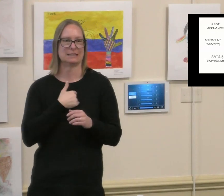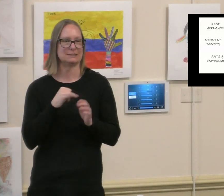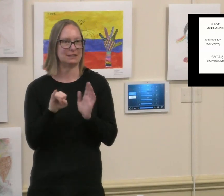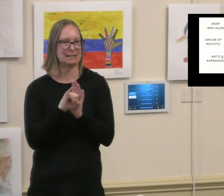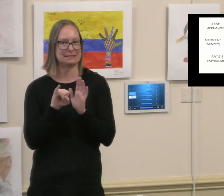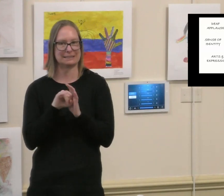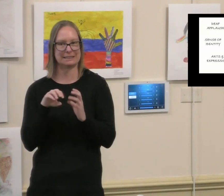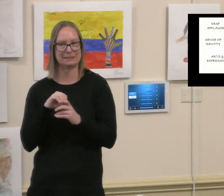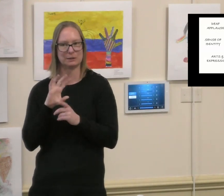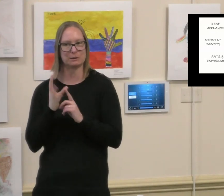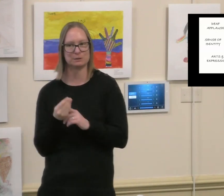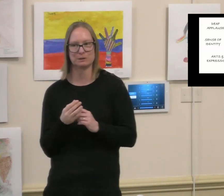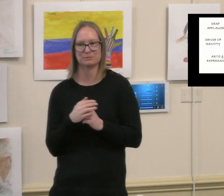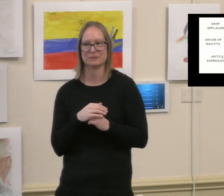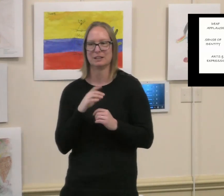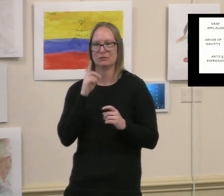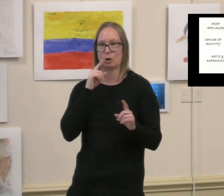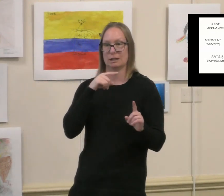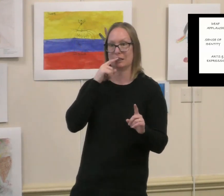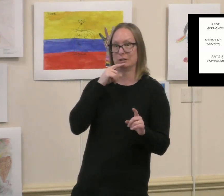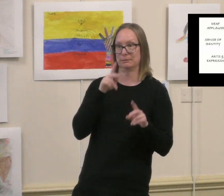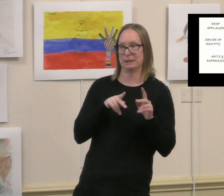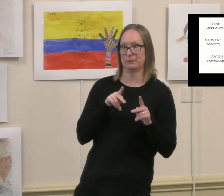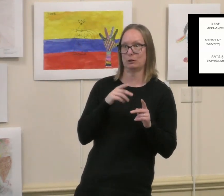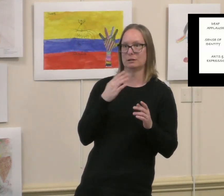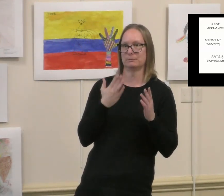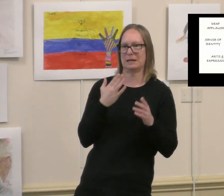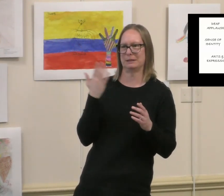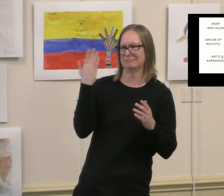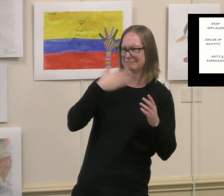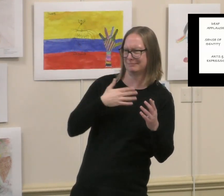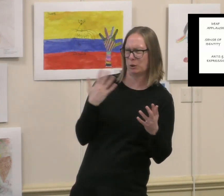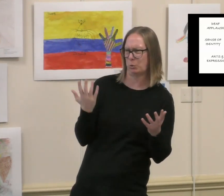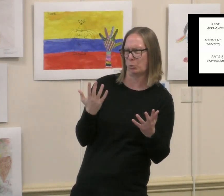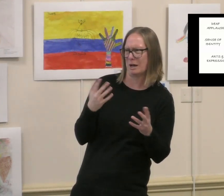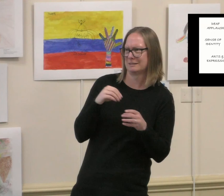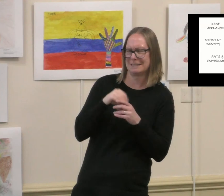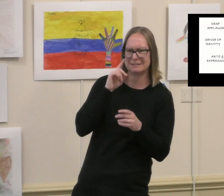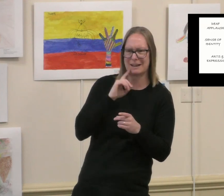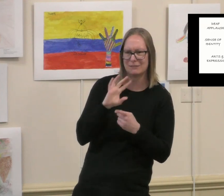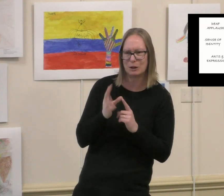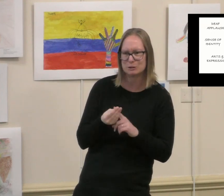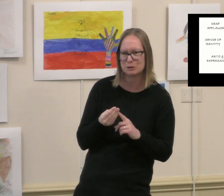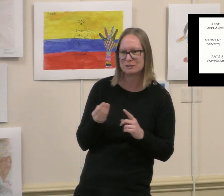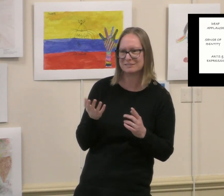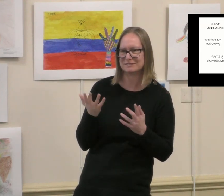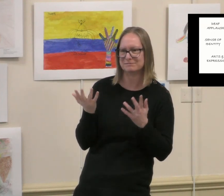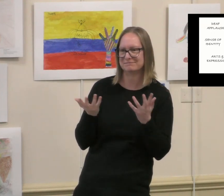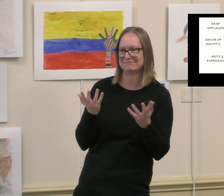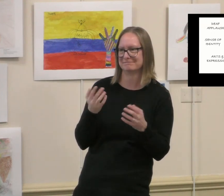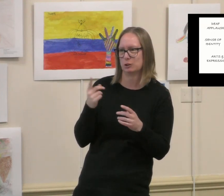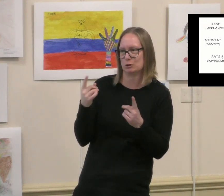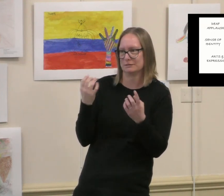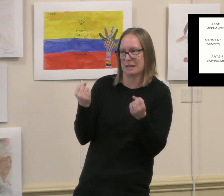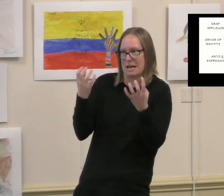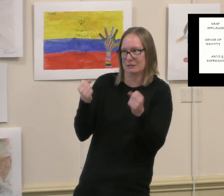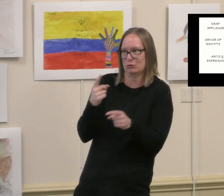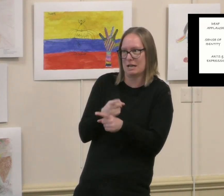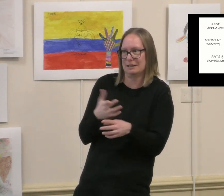norms, and there's a lot of identities within that culture. So hearing people might not really know what exactly is deaf culture.